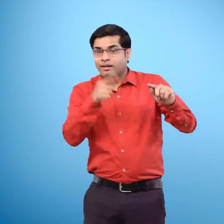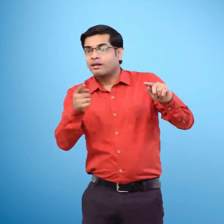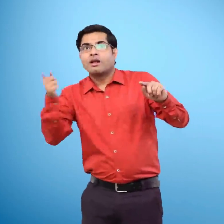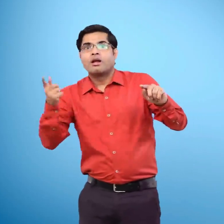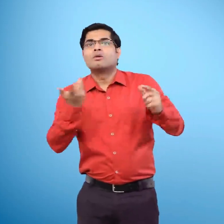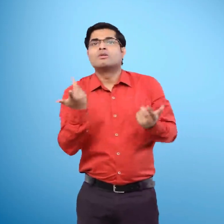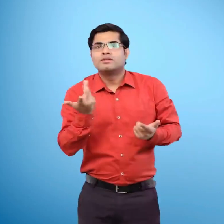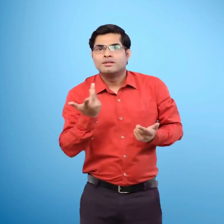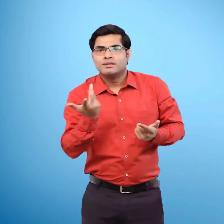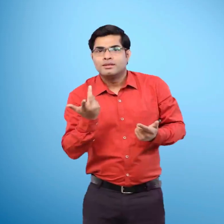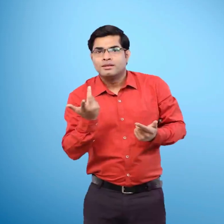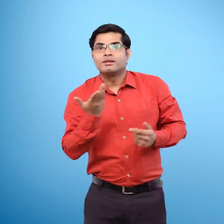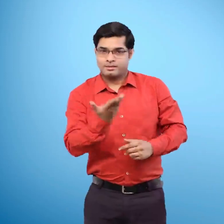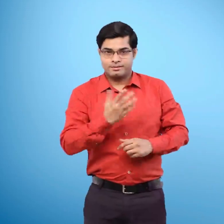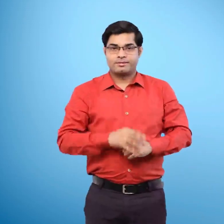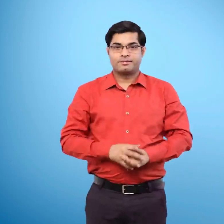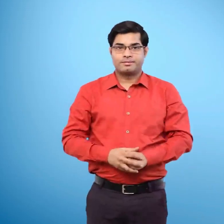Where will T2 go next?